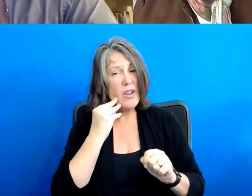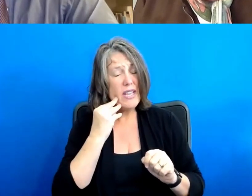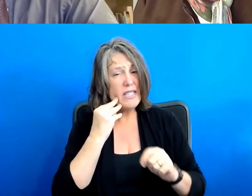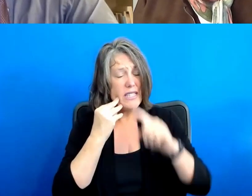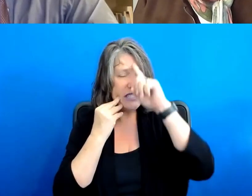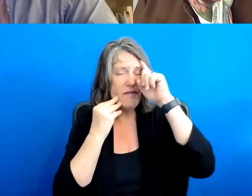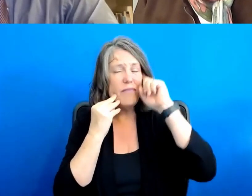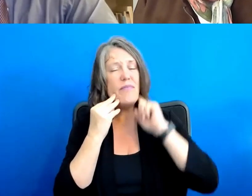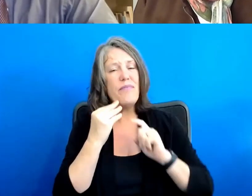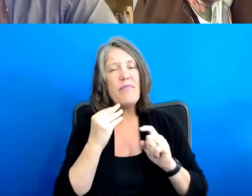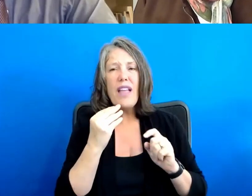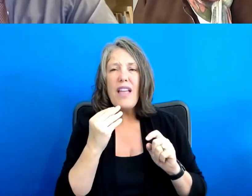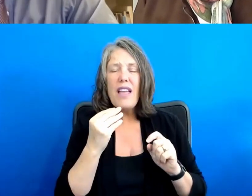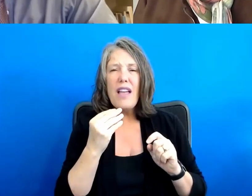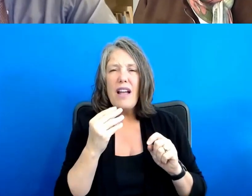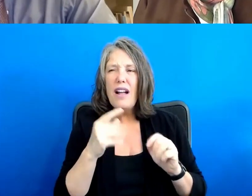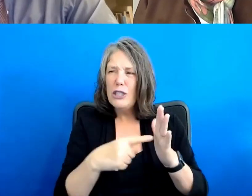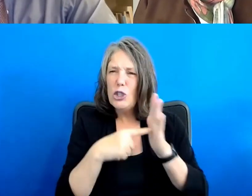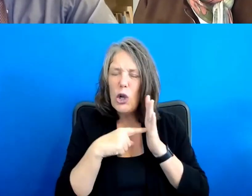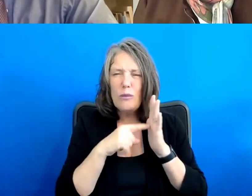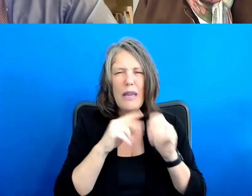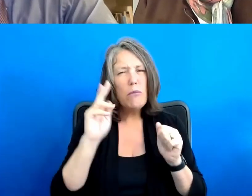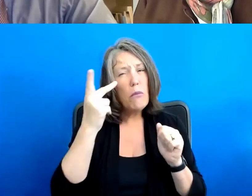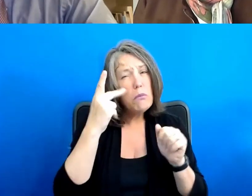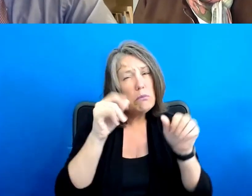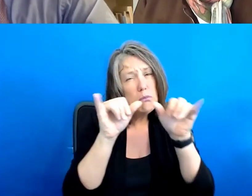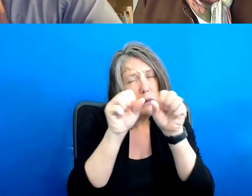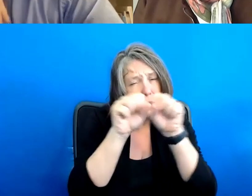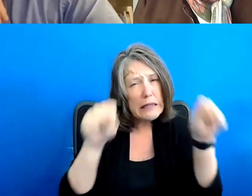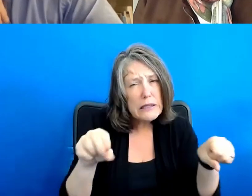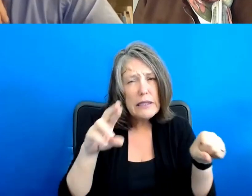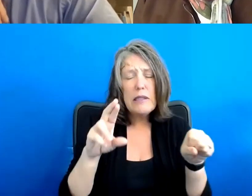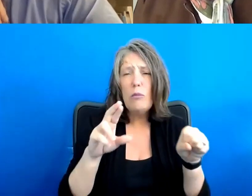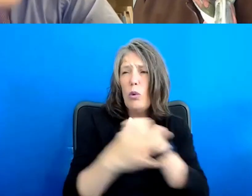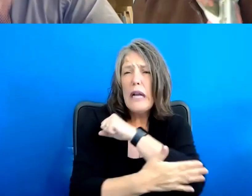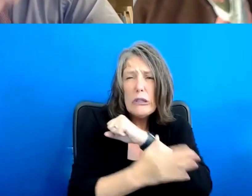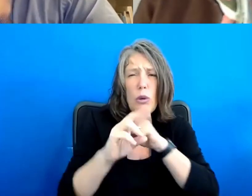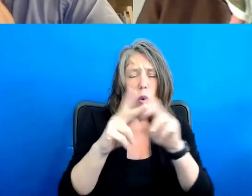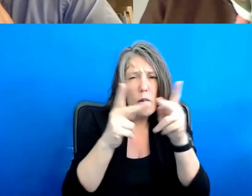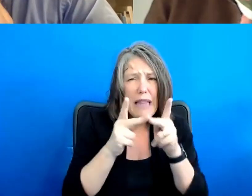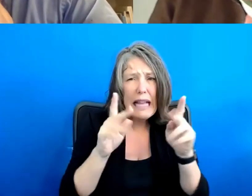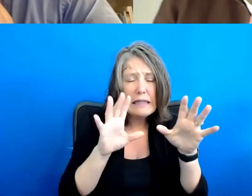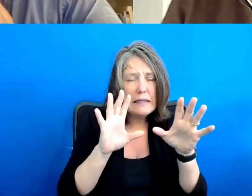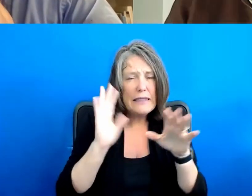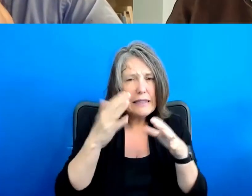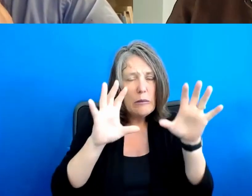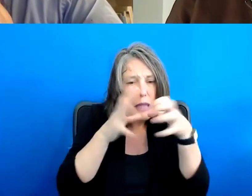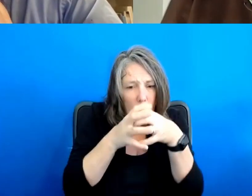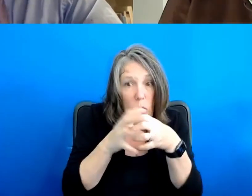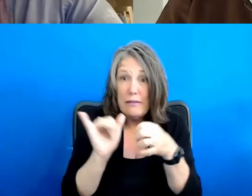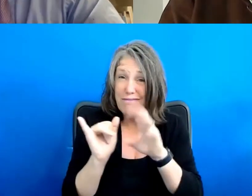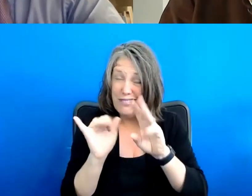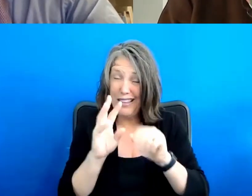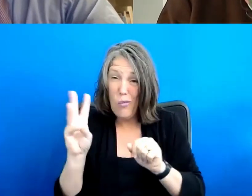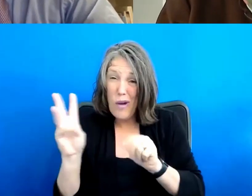closed a society or a political system appears to be to us, as for example, Westerners,